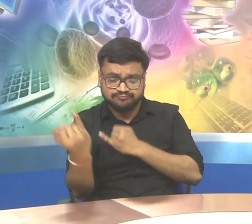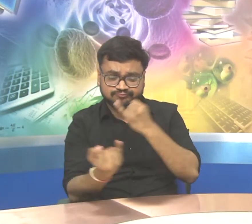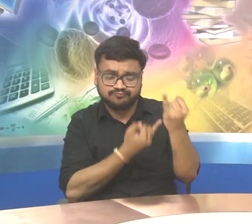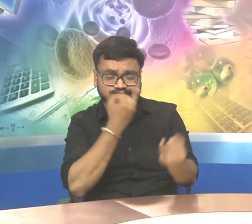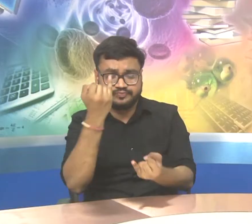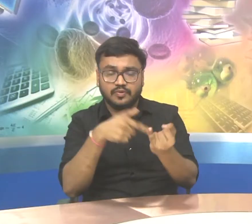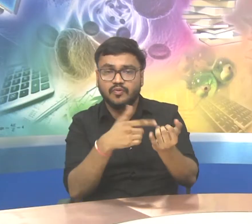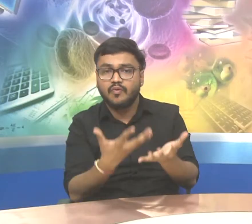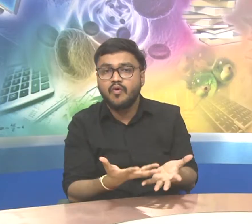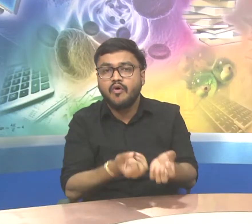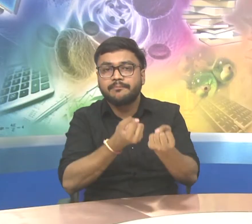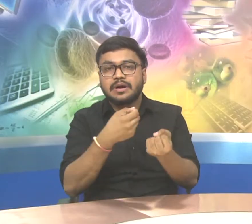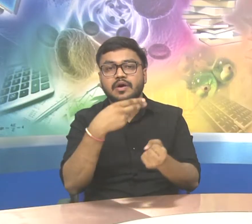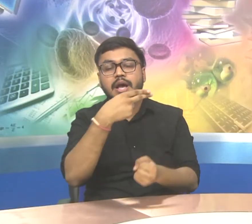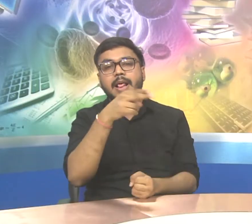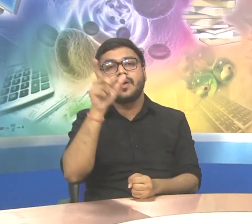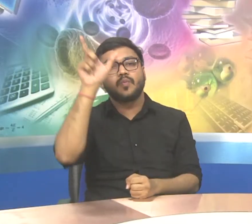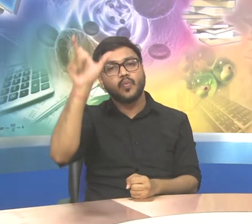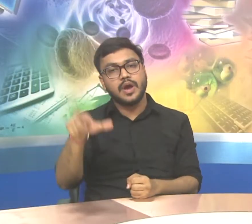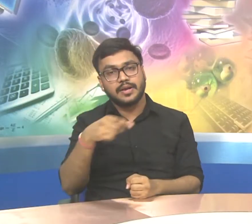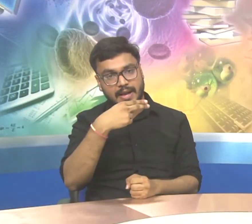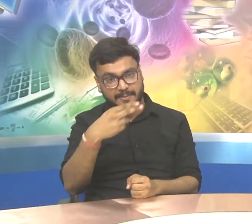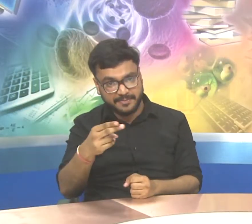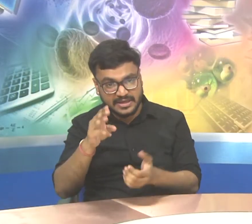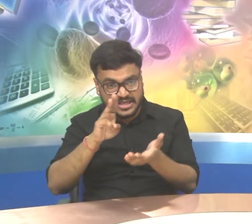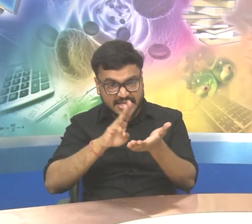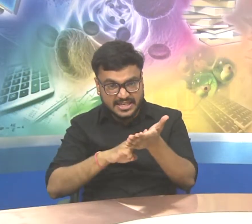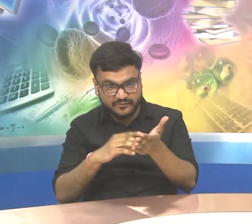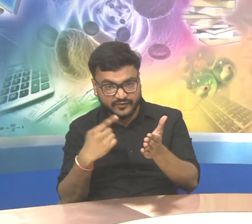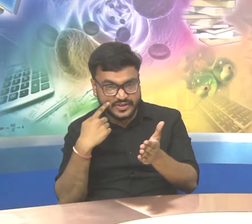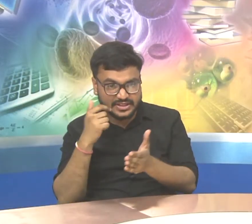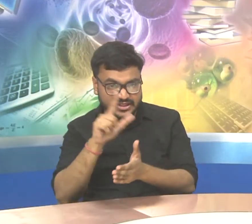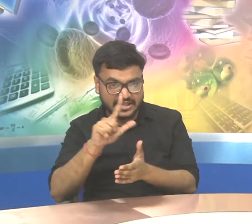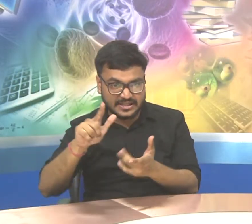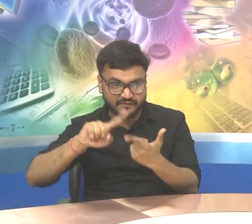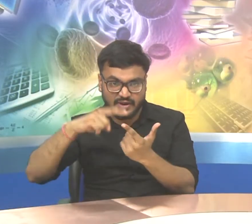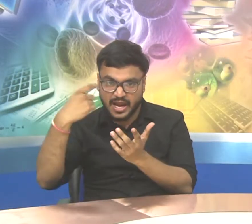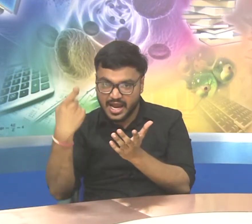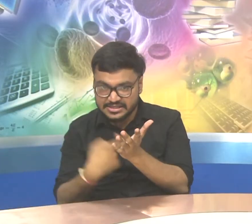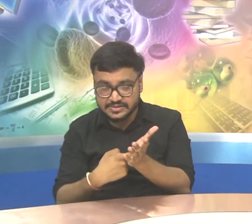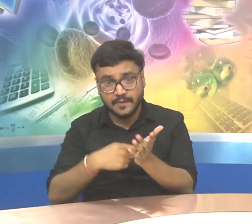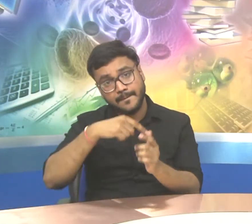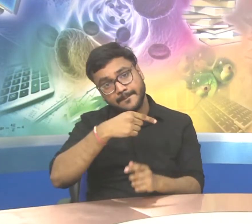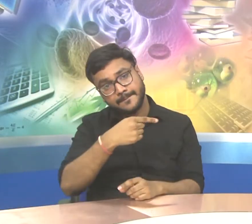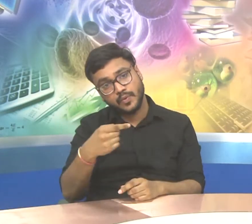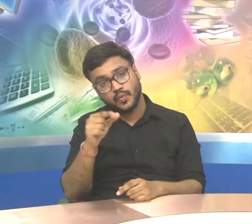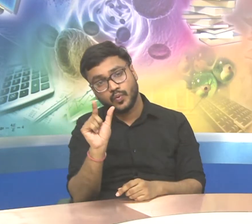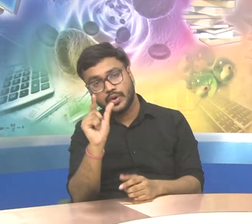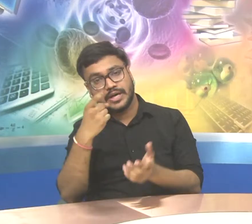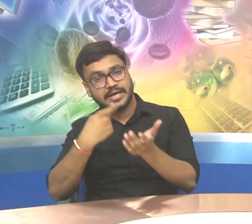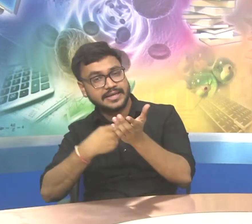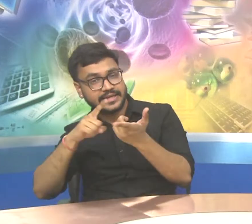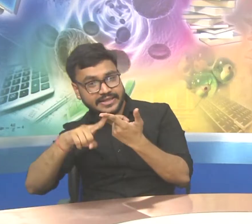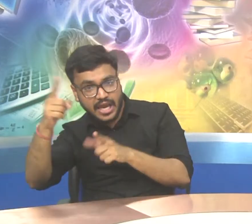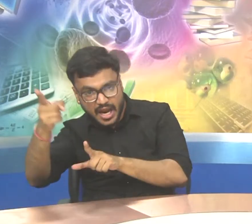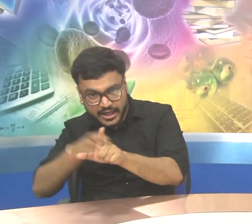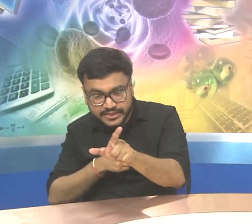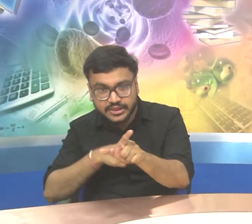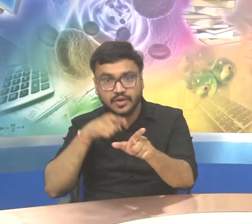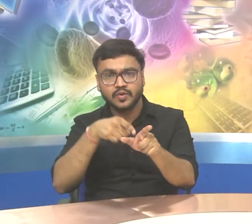Later, scientists Miller-Urey supported this idea by creating